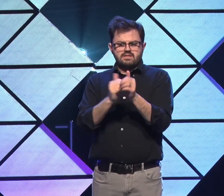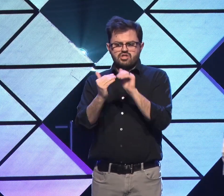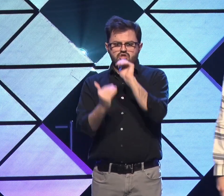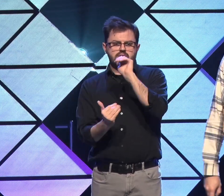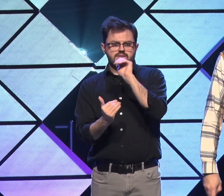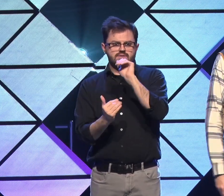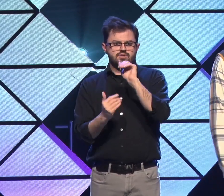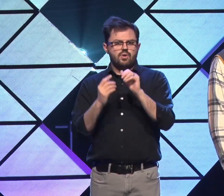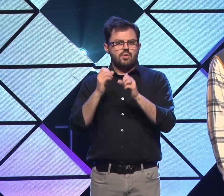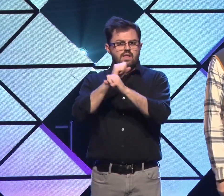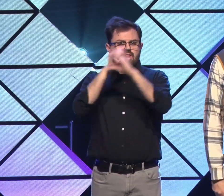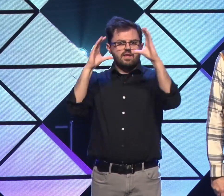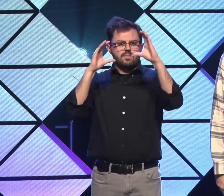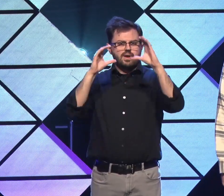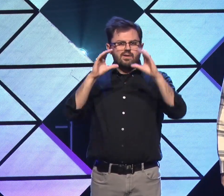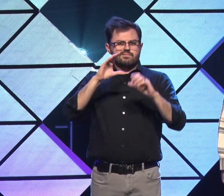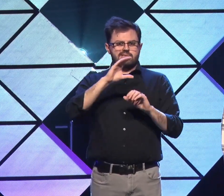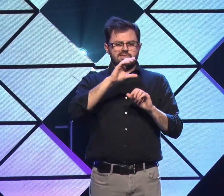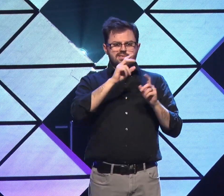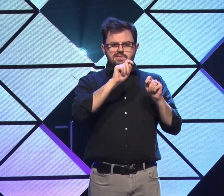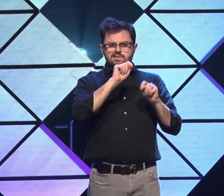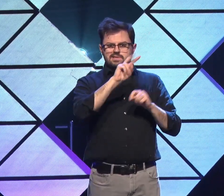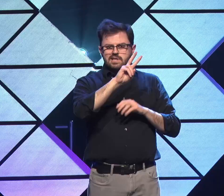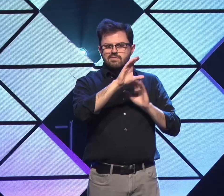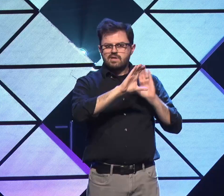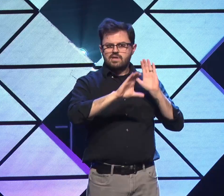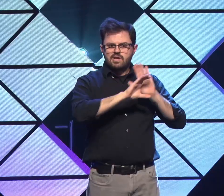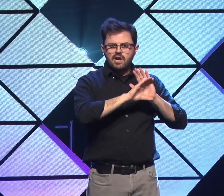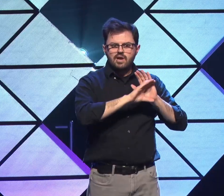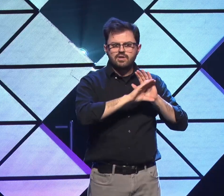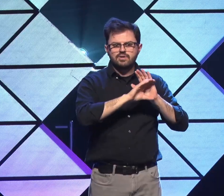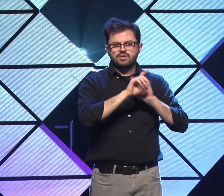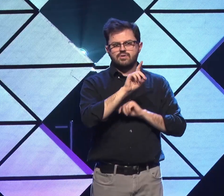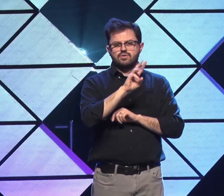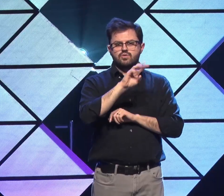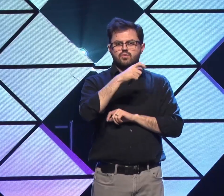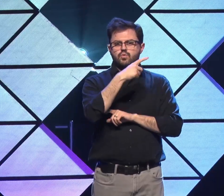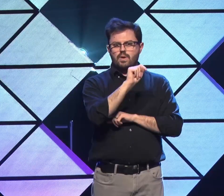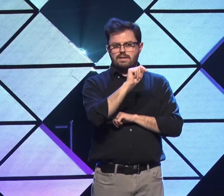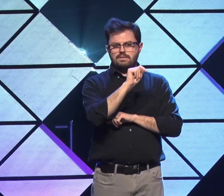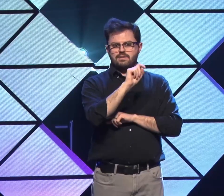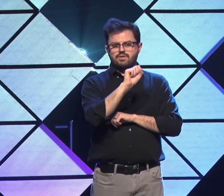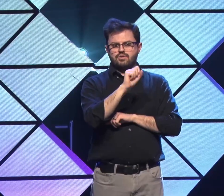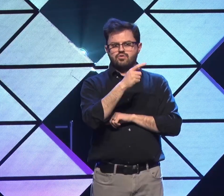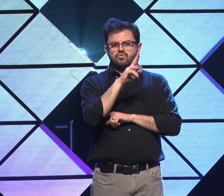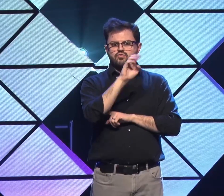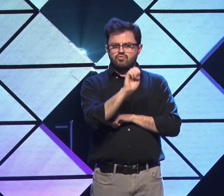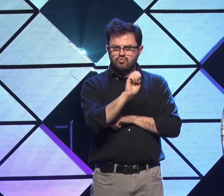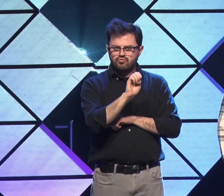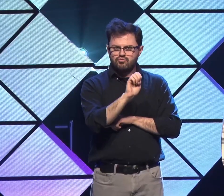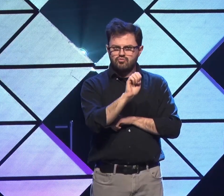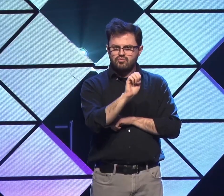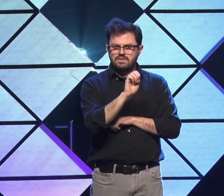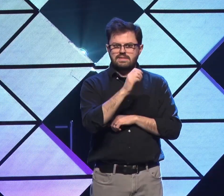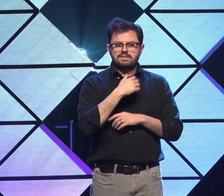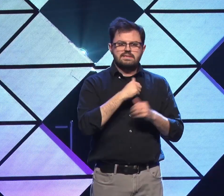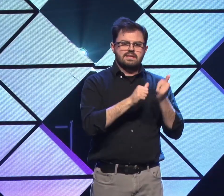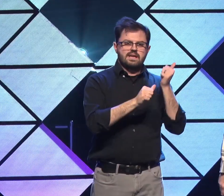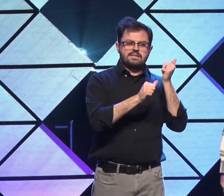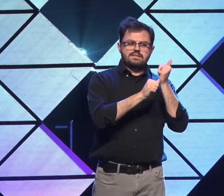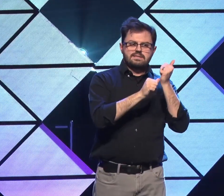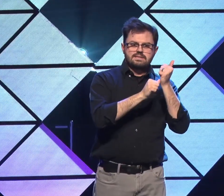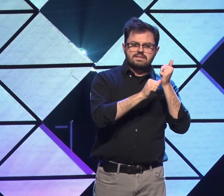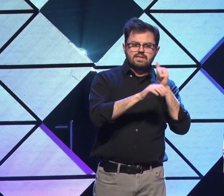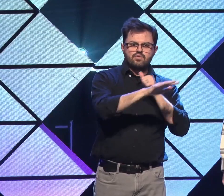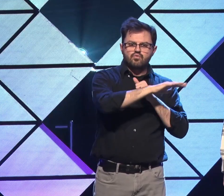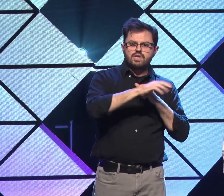Any Office fans out there, right? Assistant regional manager versus assistant to the regional